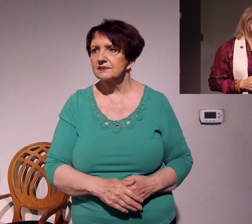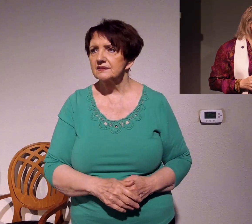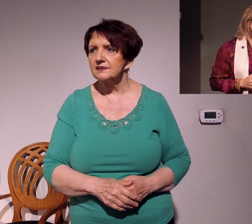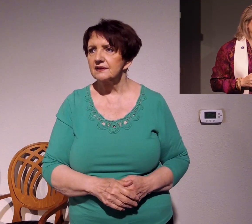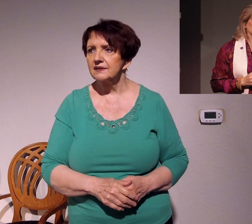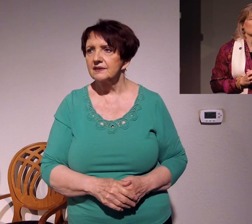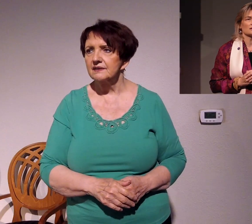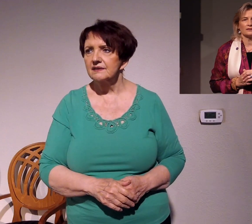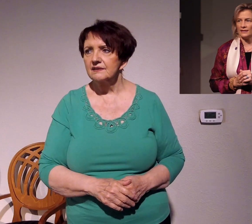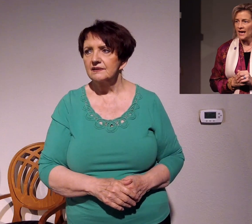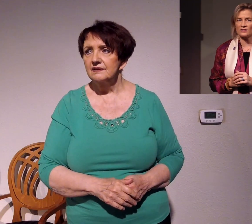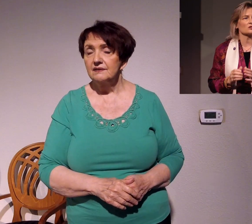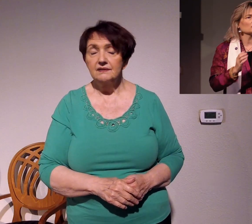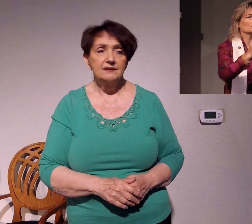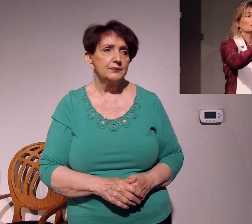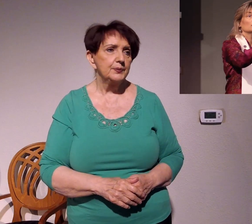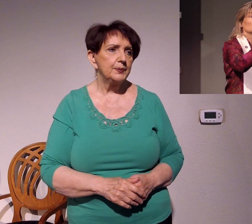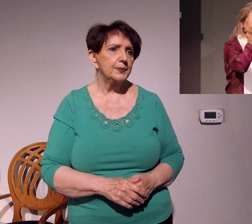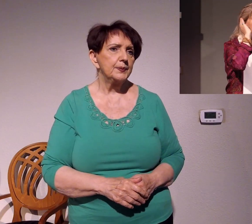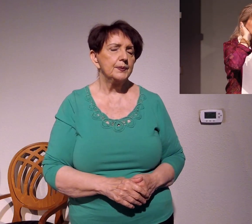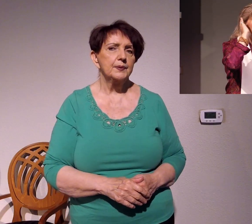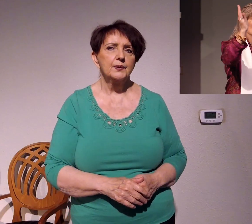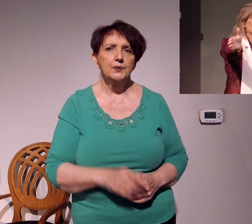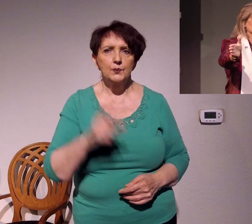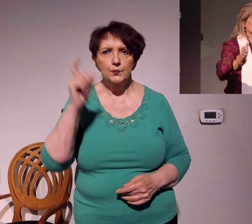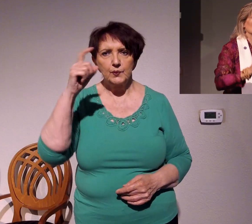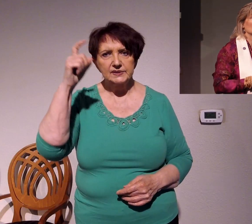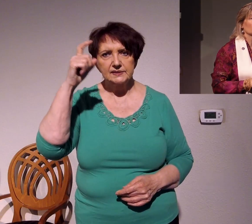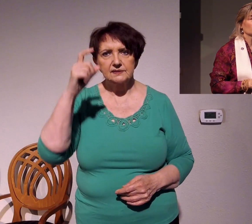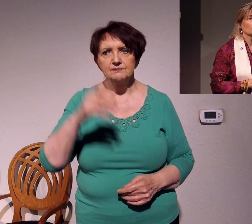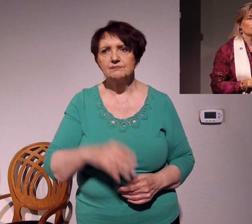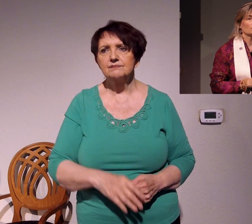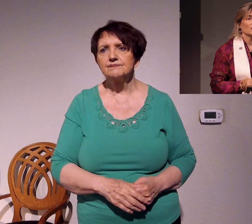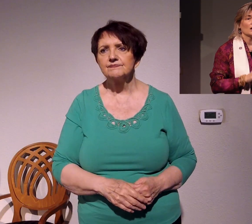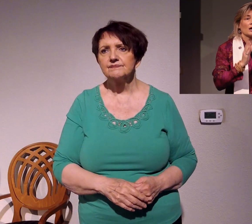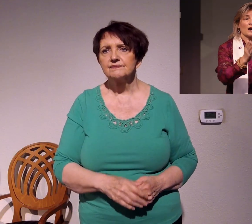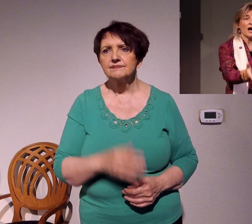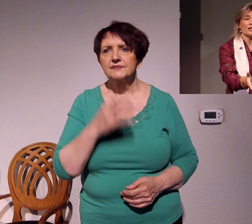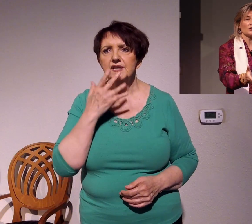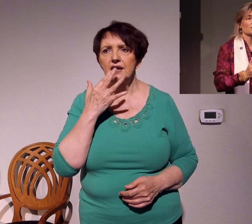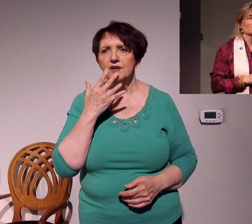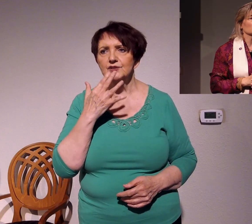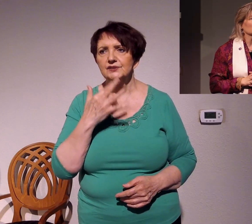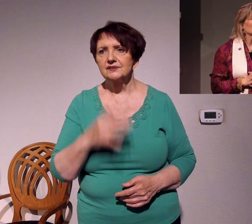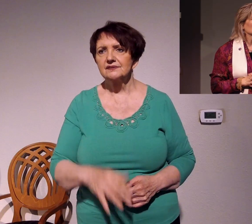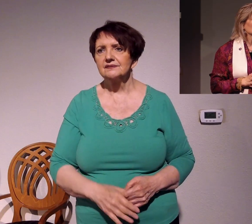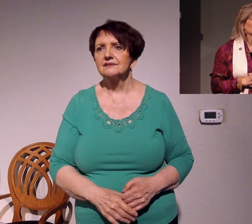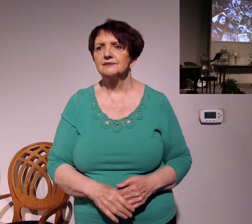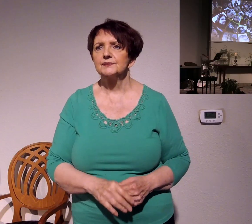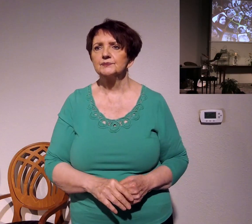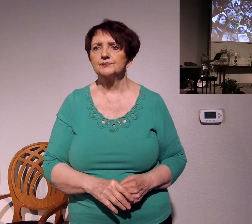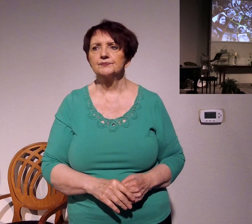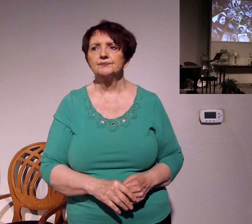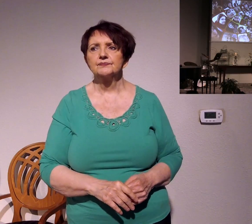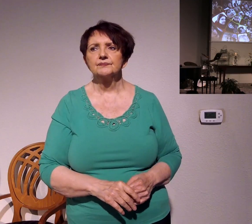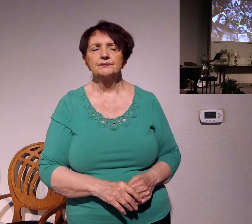Disabilities or abilities. Yes. Wisdom. Colors.